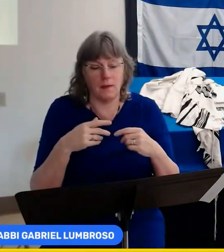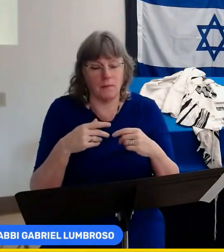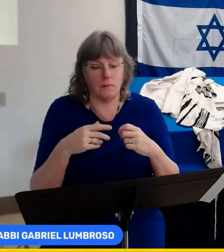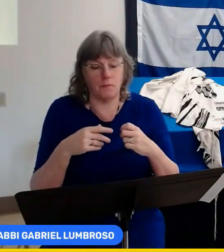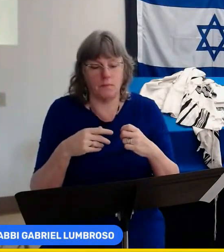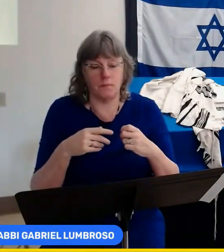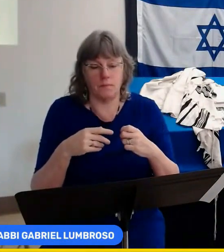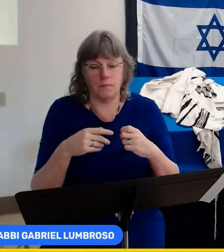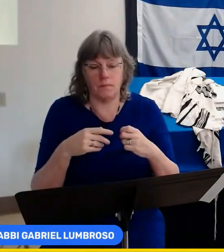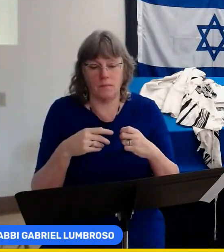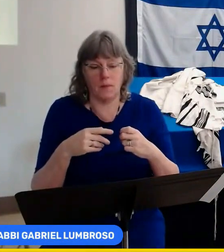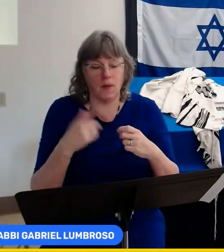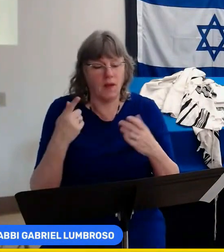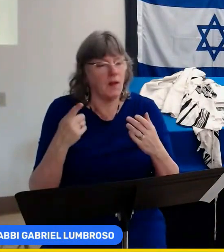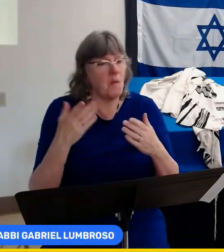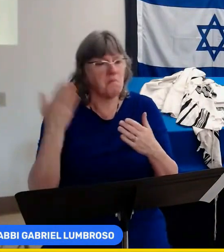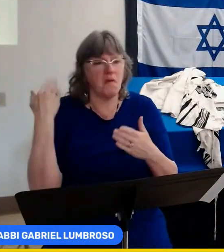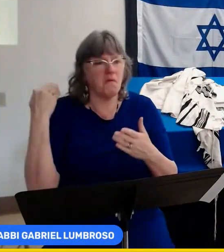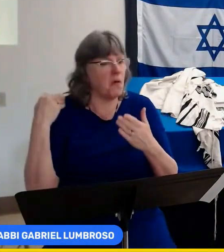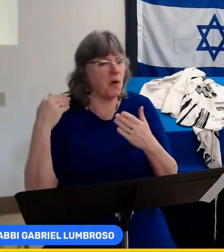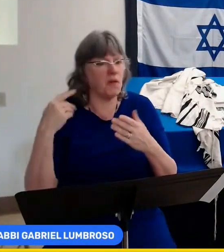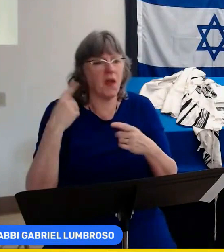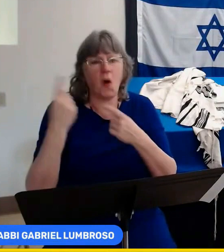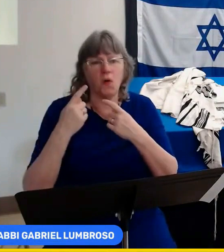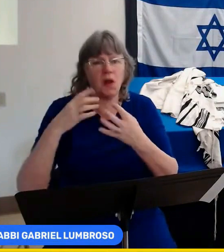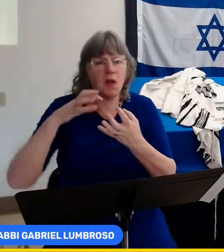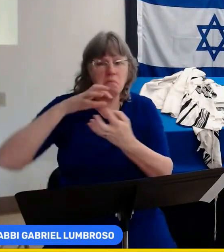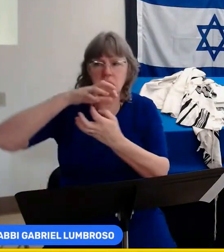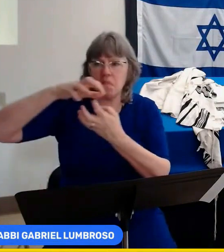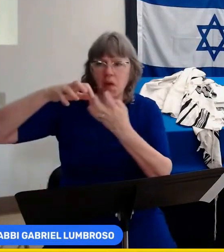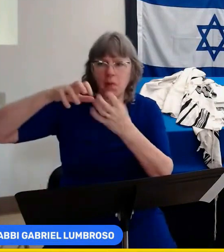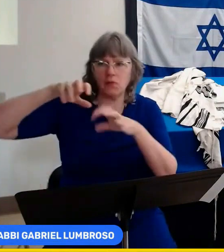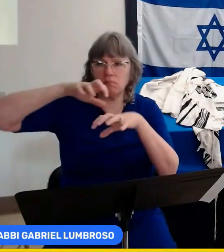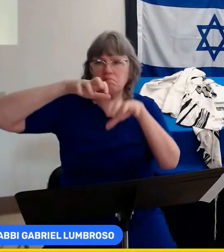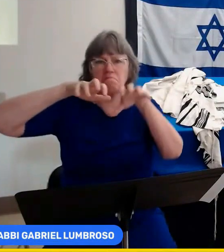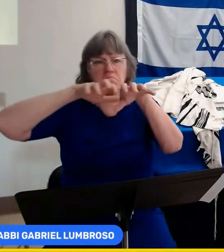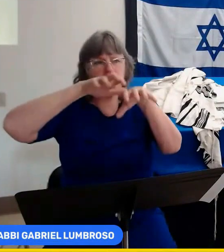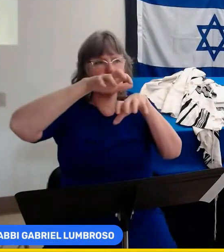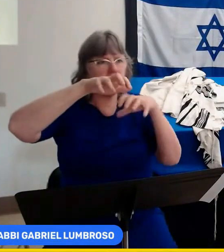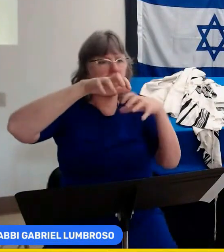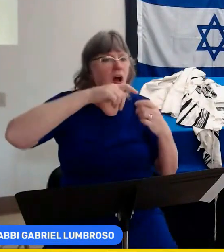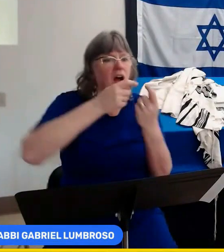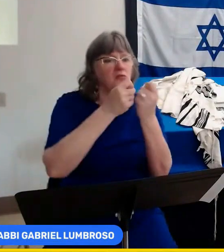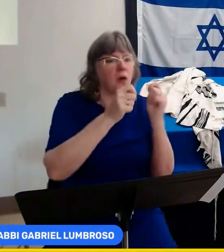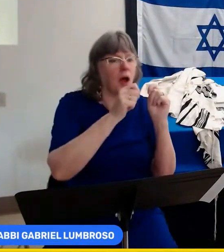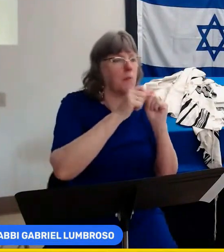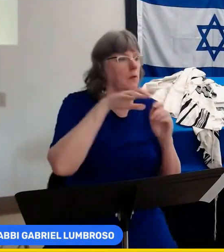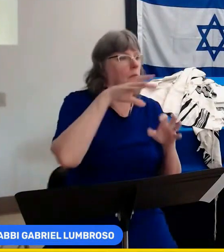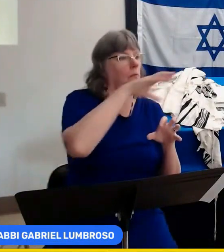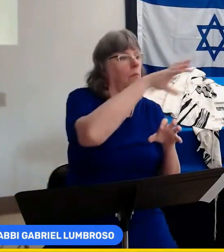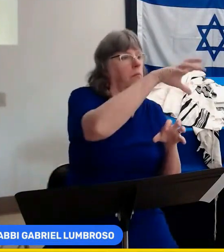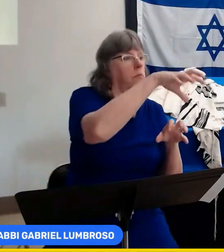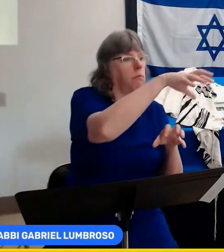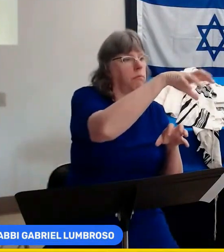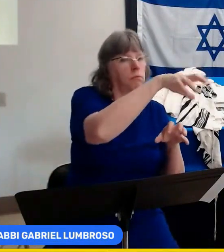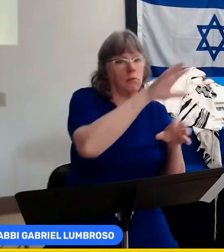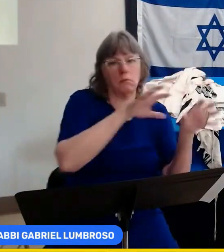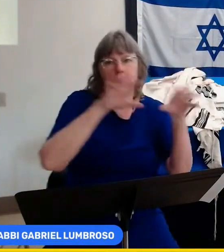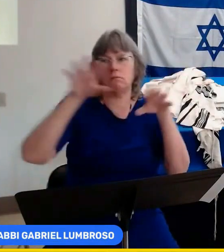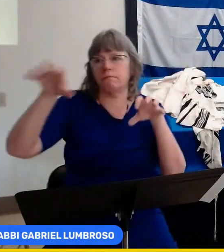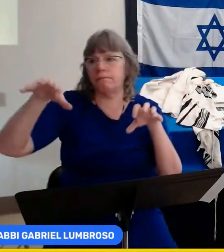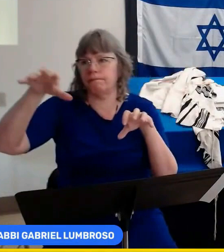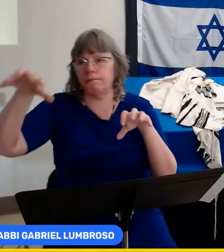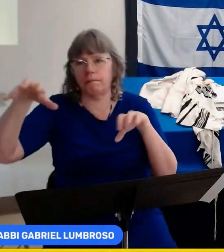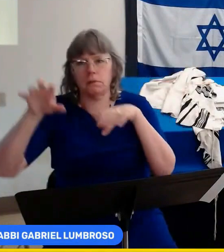people before. Since the days of Abraham, there had only been a nomadic tribe, and that was a first for them. So